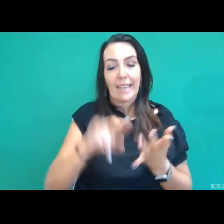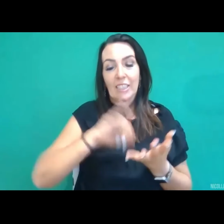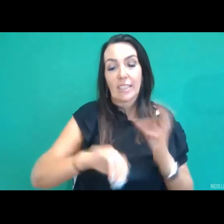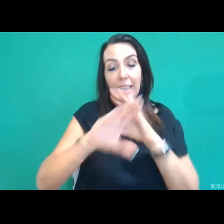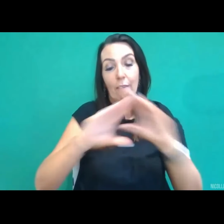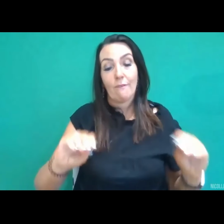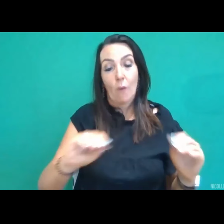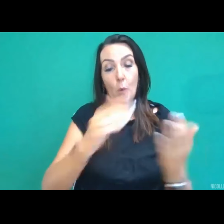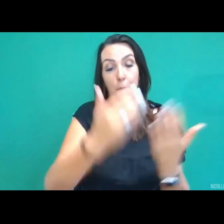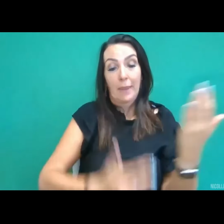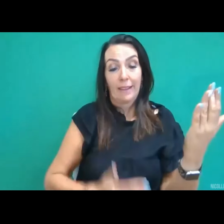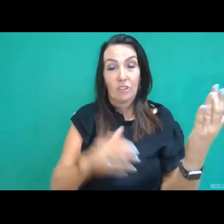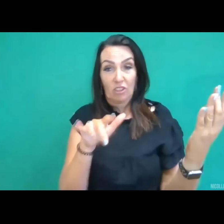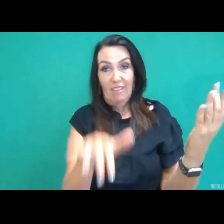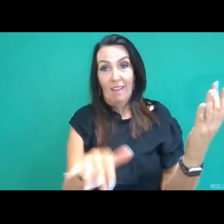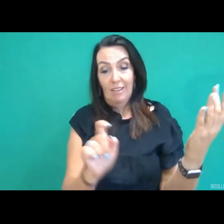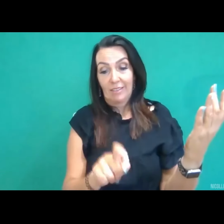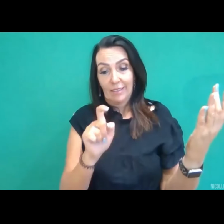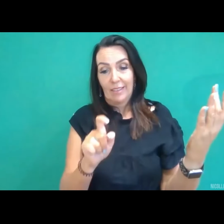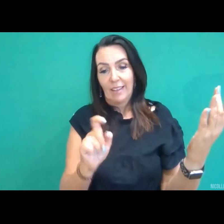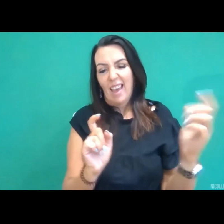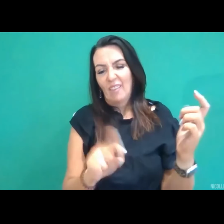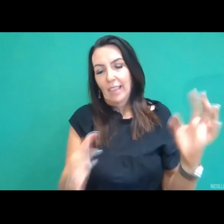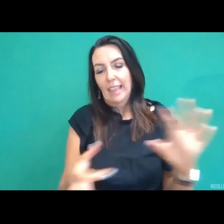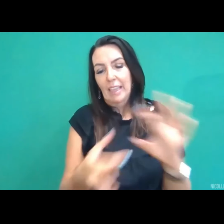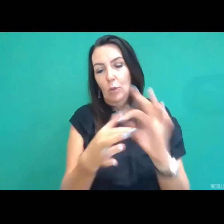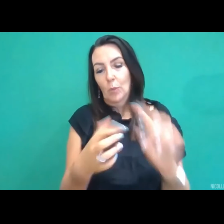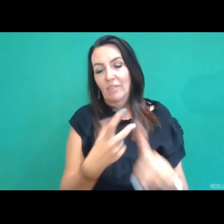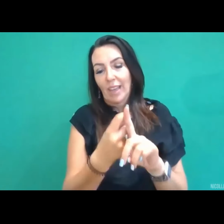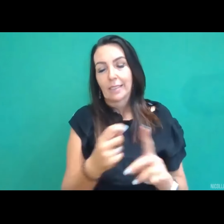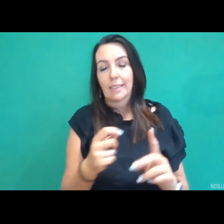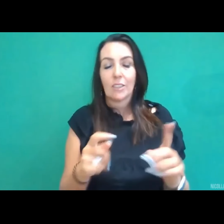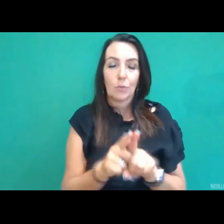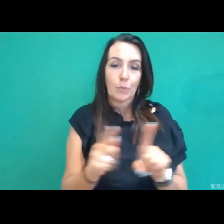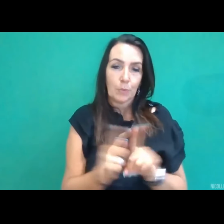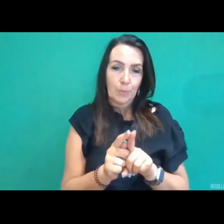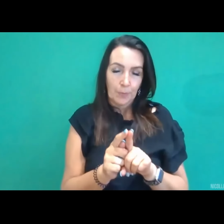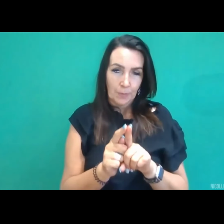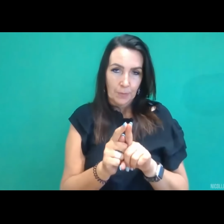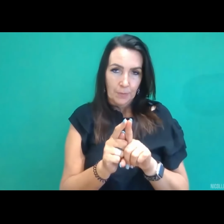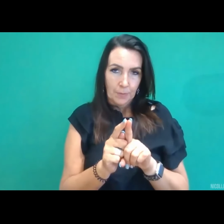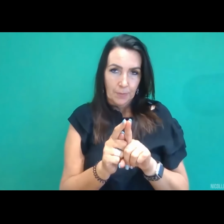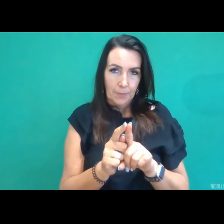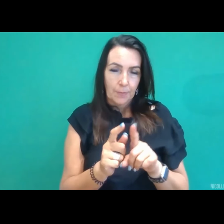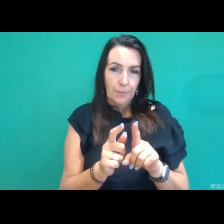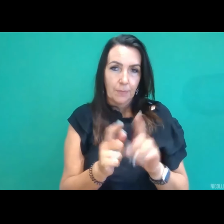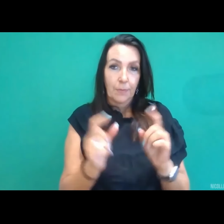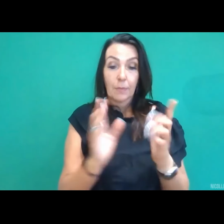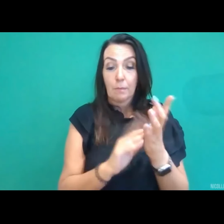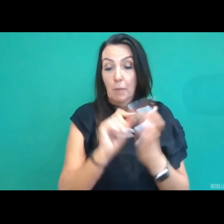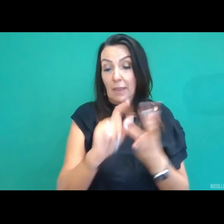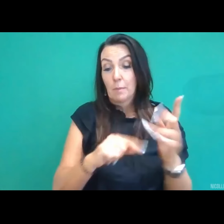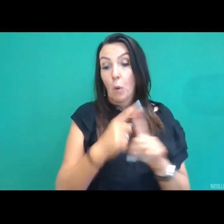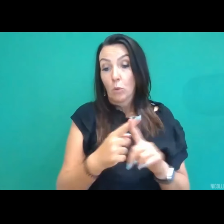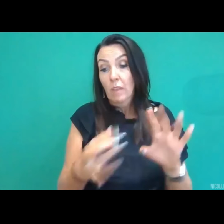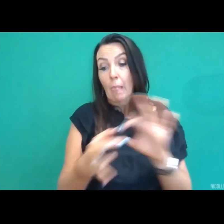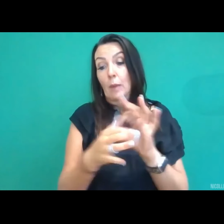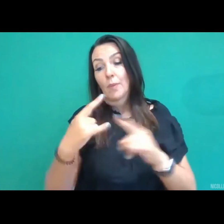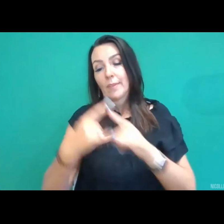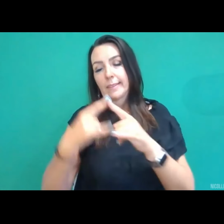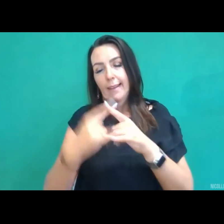attached. It's got a specific link around vaccination and also monkeypox and sex. But I